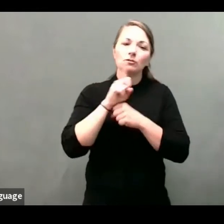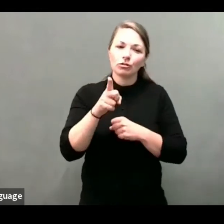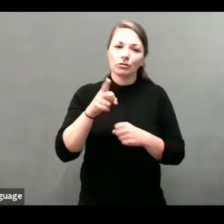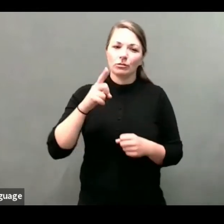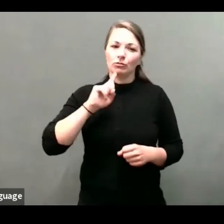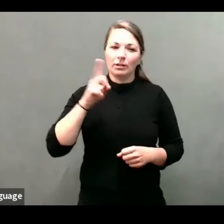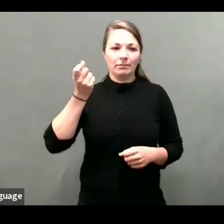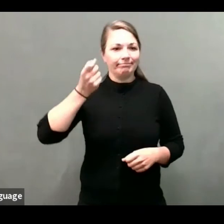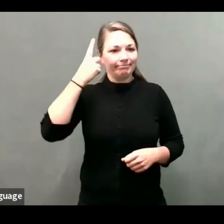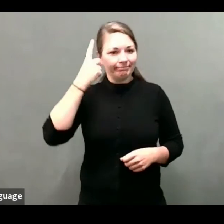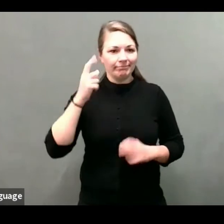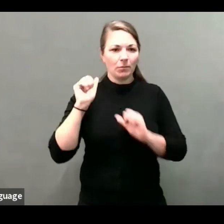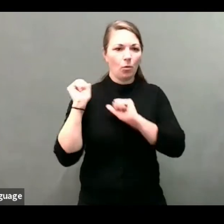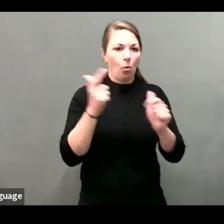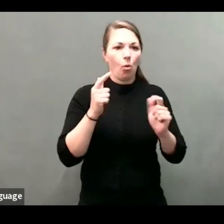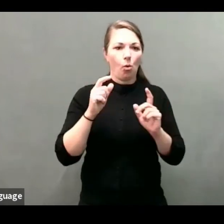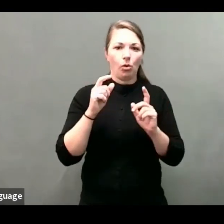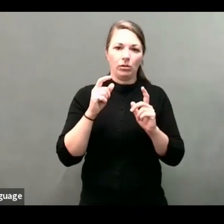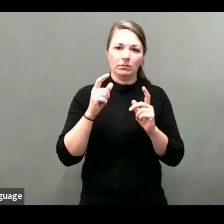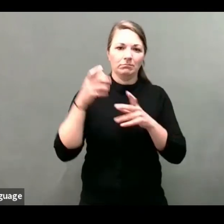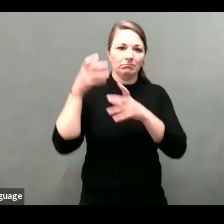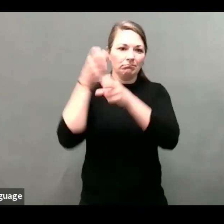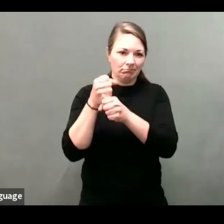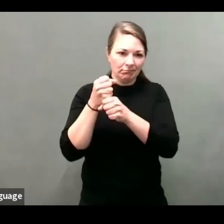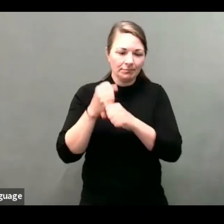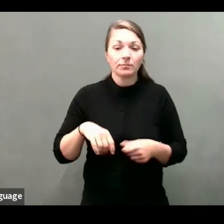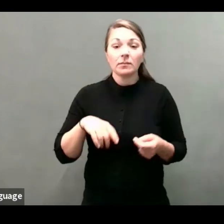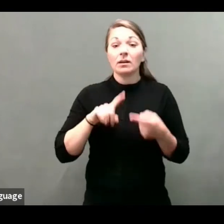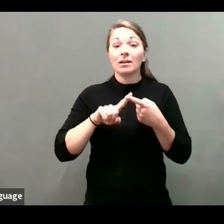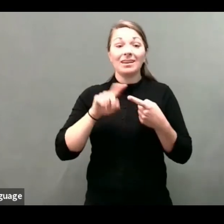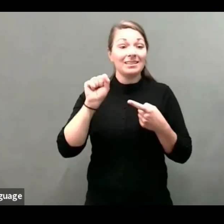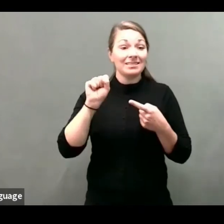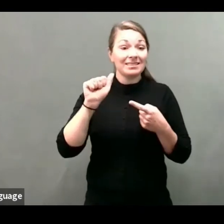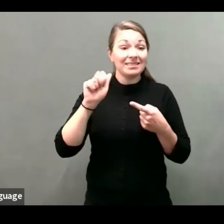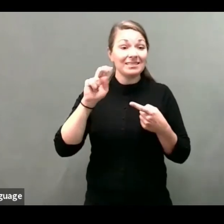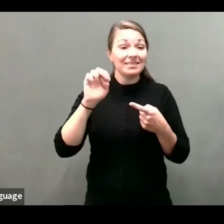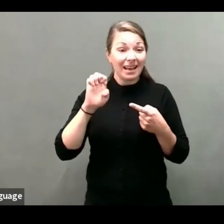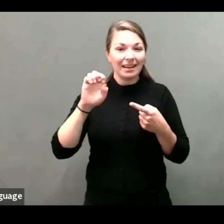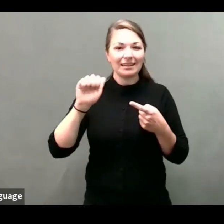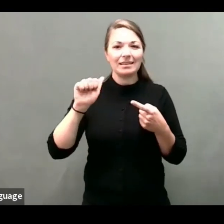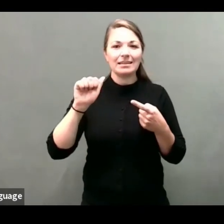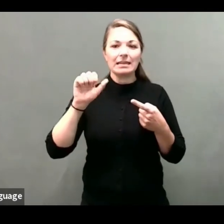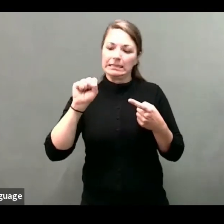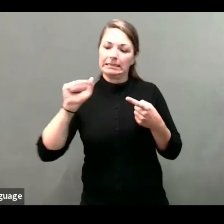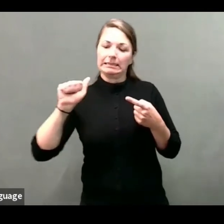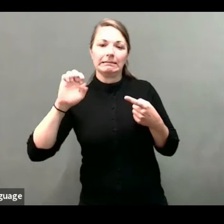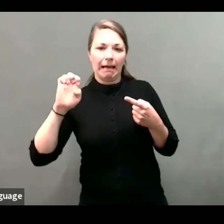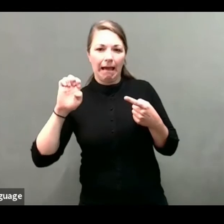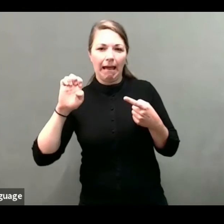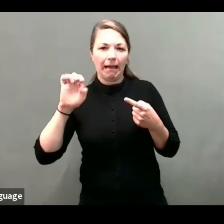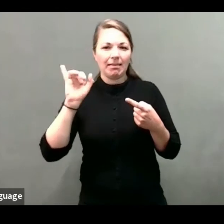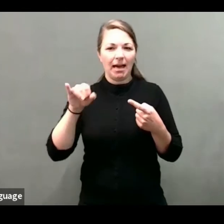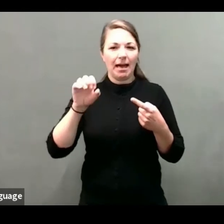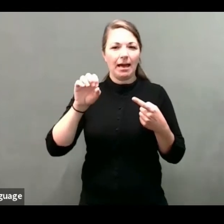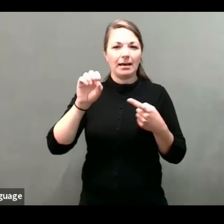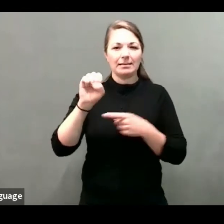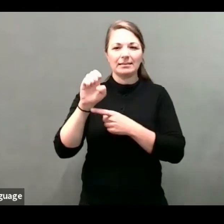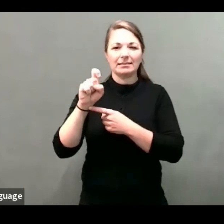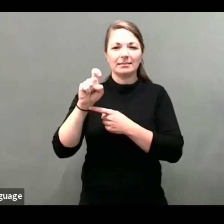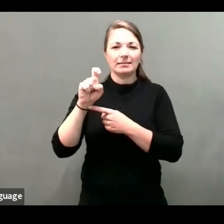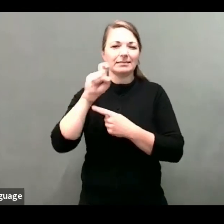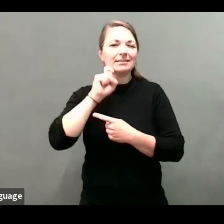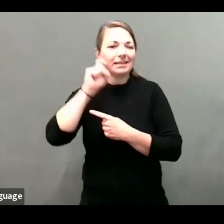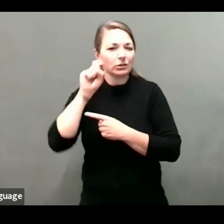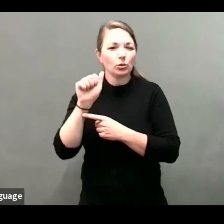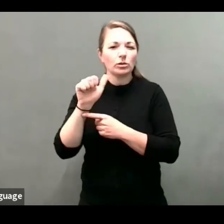on. A SANE or SAY is a sexual assault nurse examiner or sexual assault examiner. In the case of a SANE,